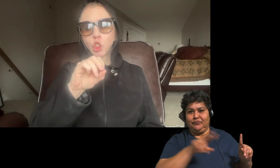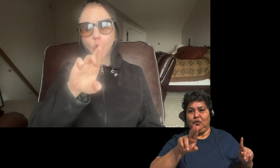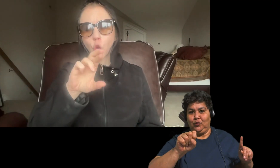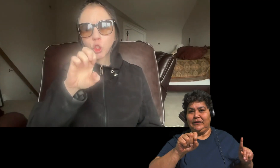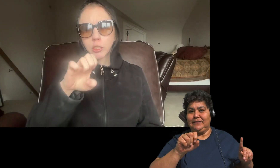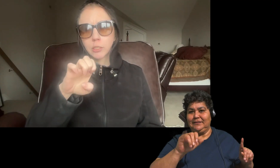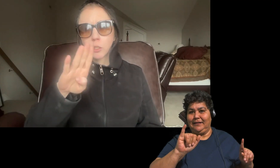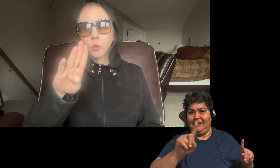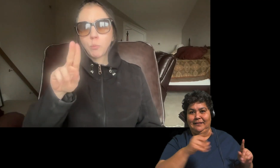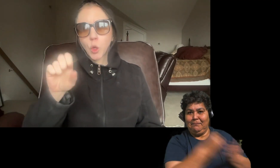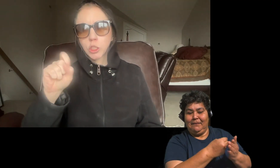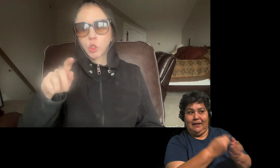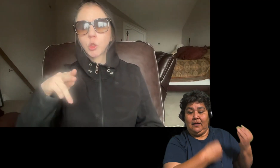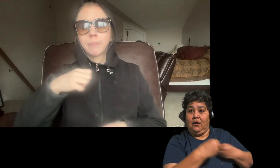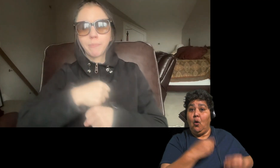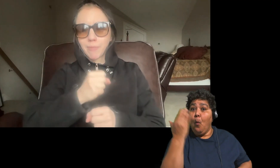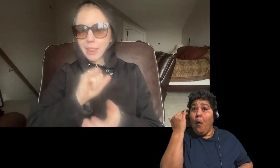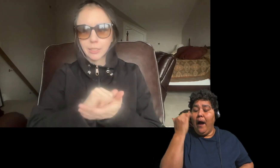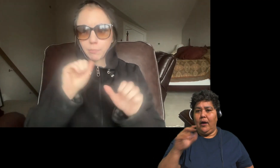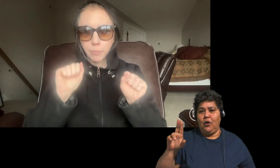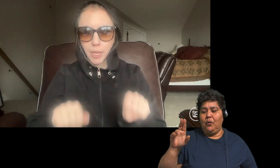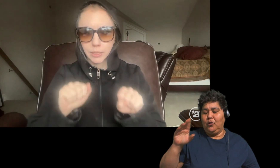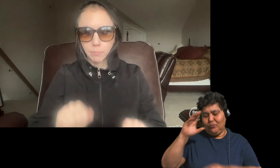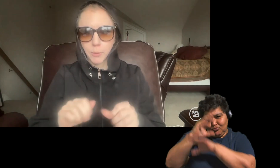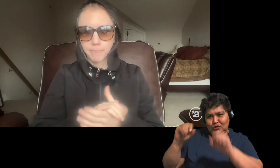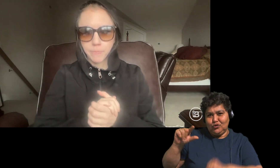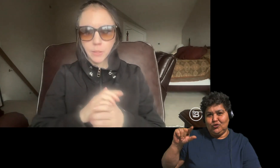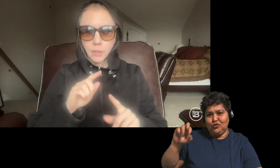that became possible because George Bush,